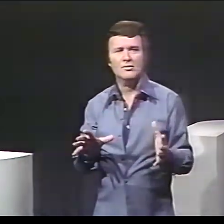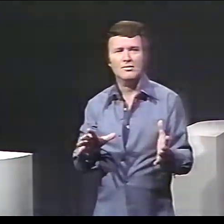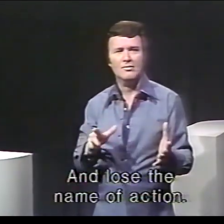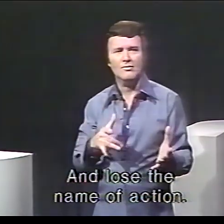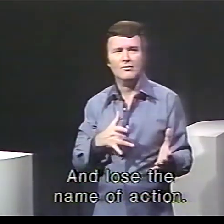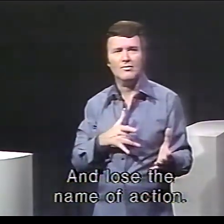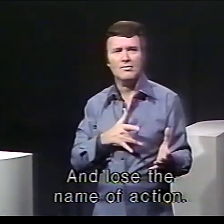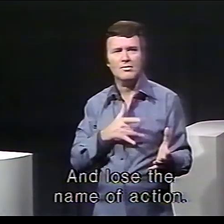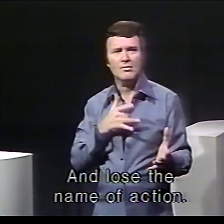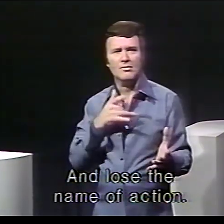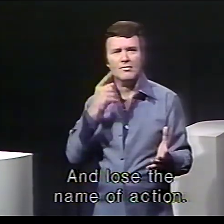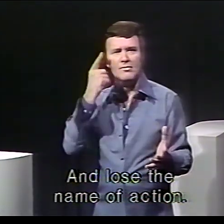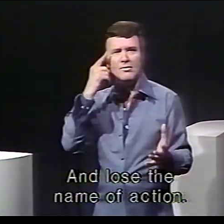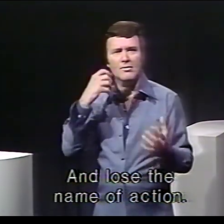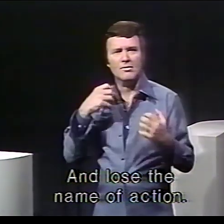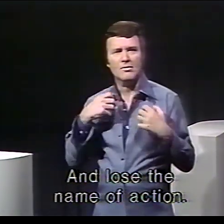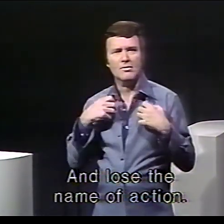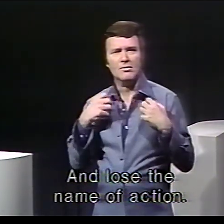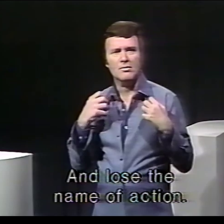and lose the name of action.